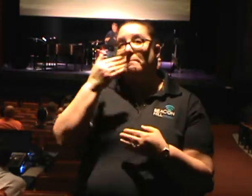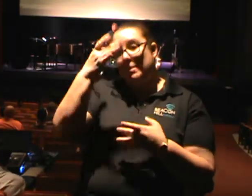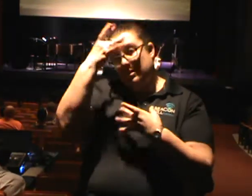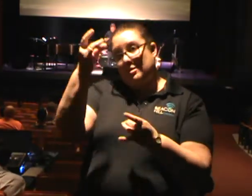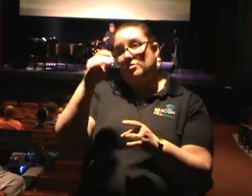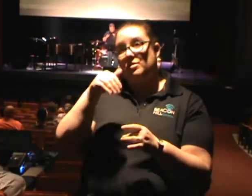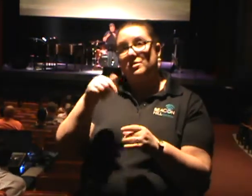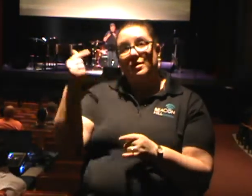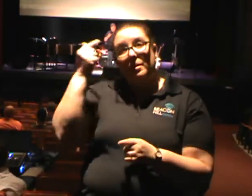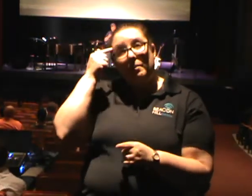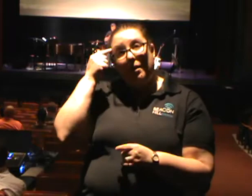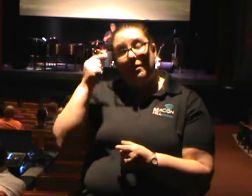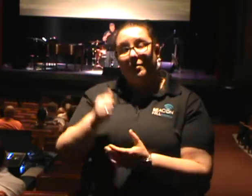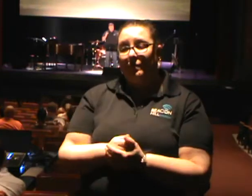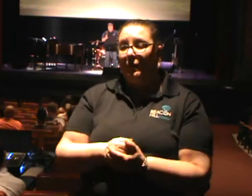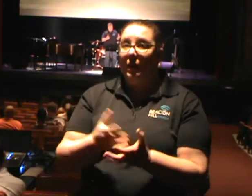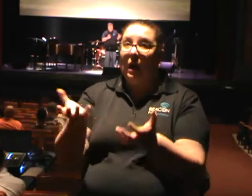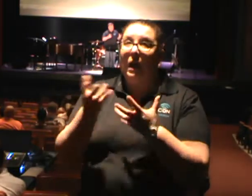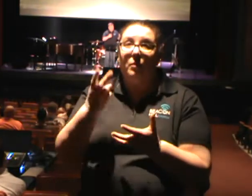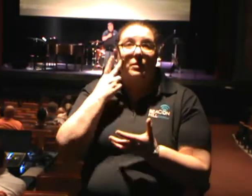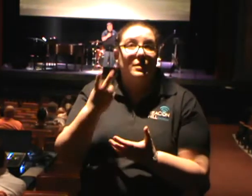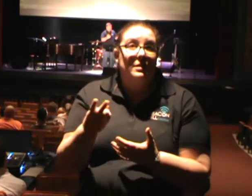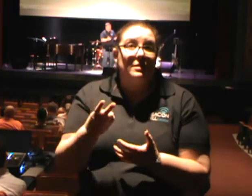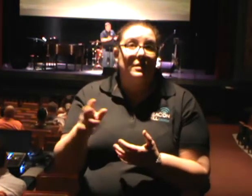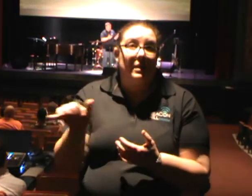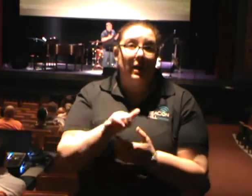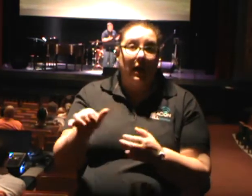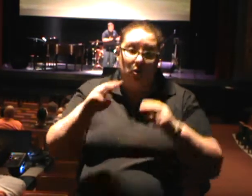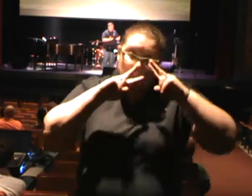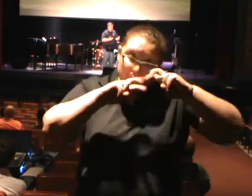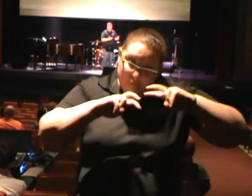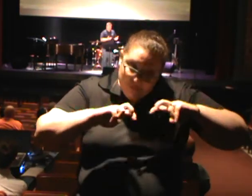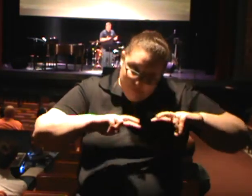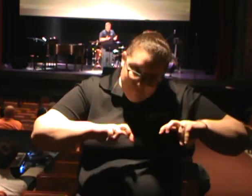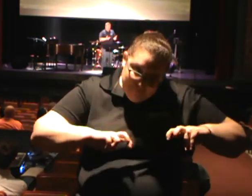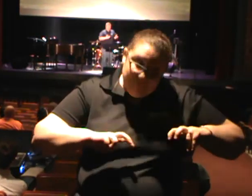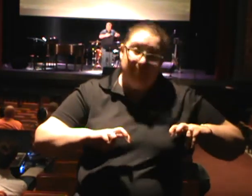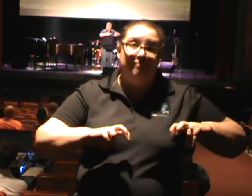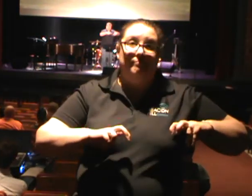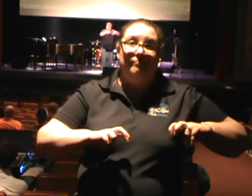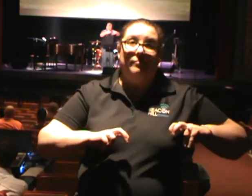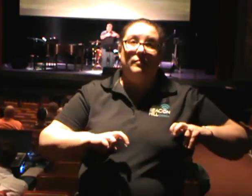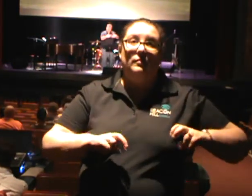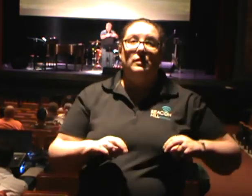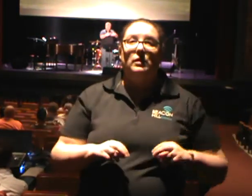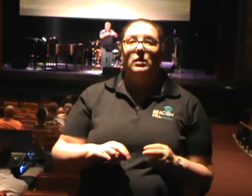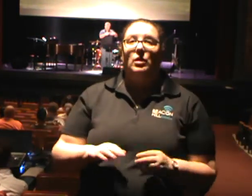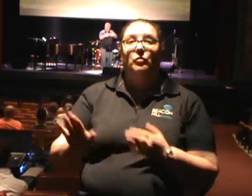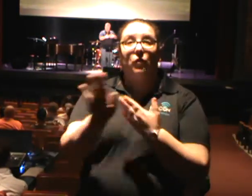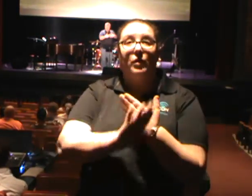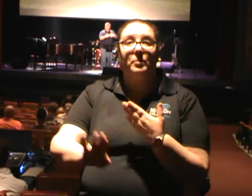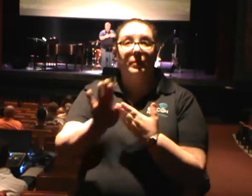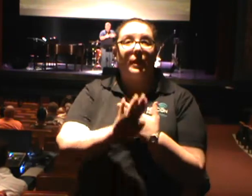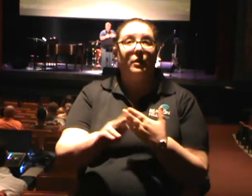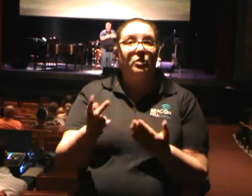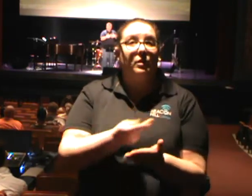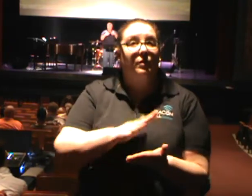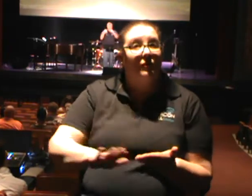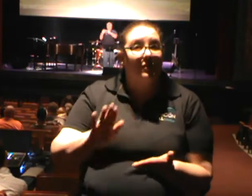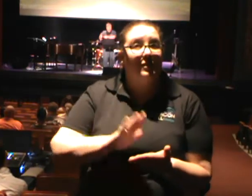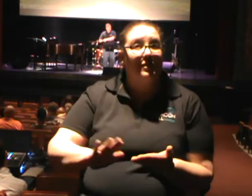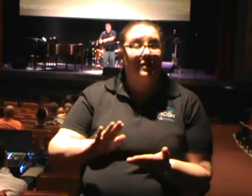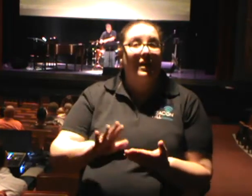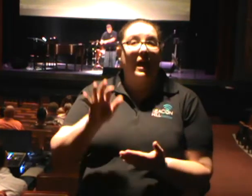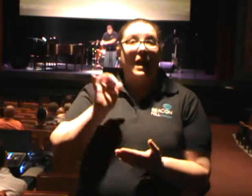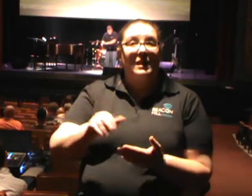mind. And so I want you to see, as we dig into this scripture, just for protection of the sheep, that